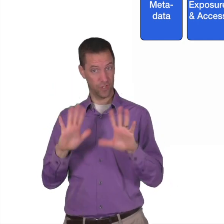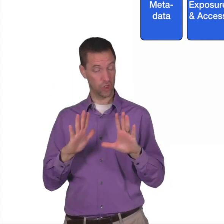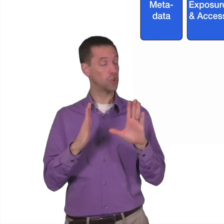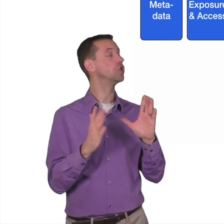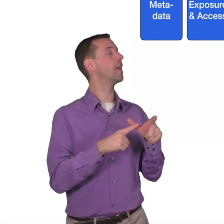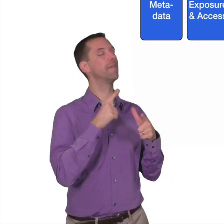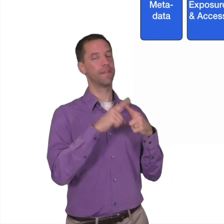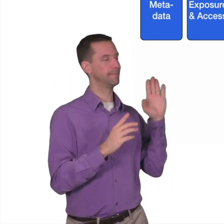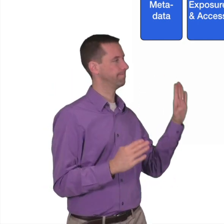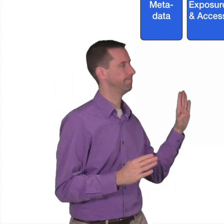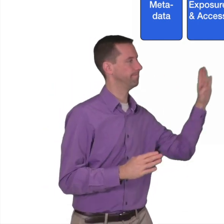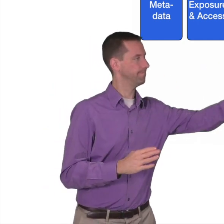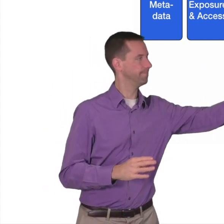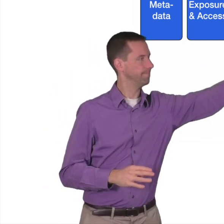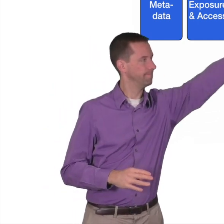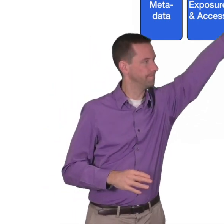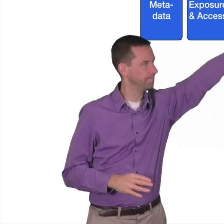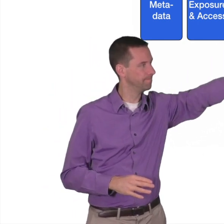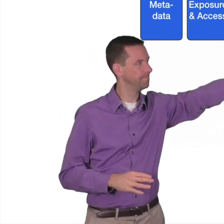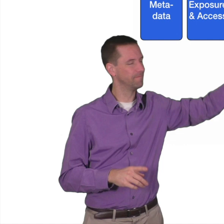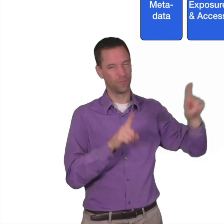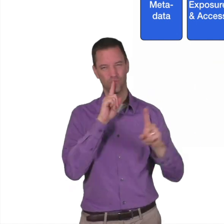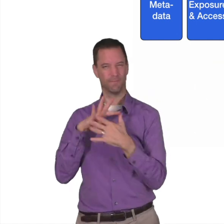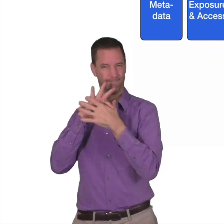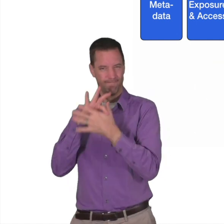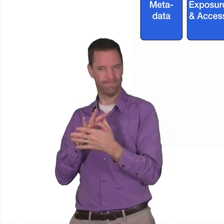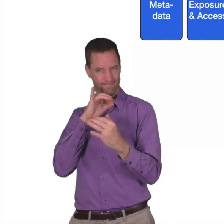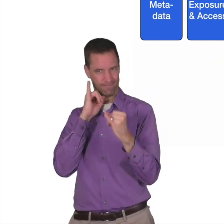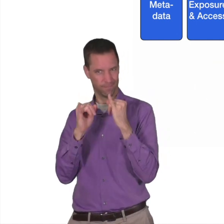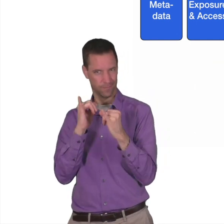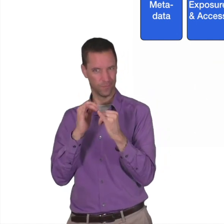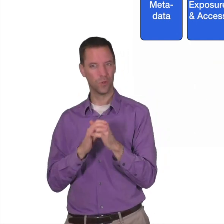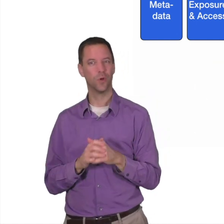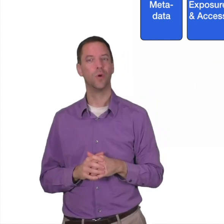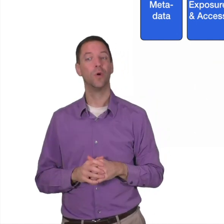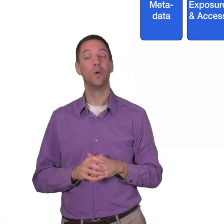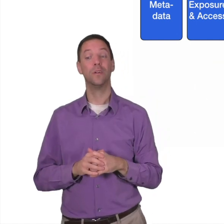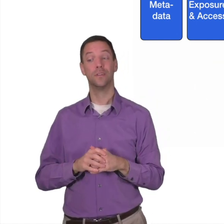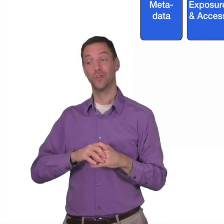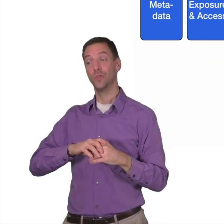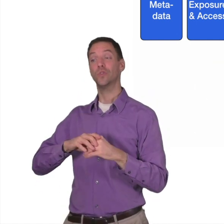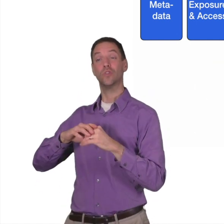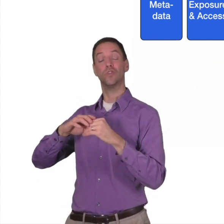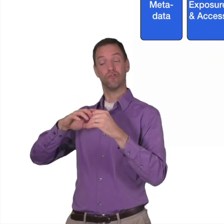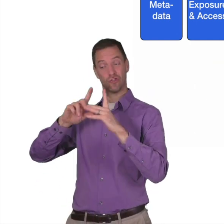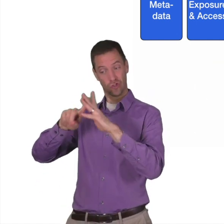So when the warm-up period is over, then you move on to the real core of the interview.